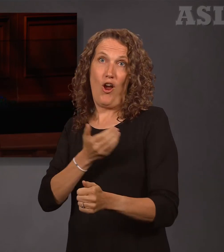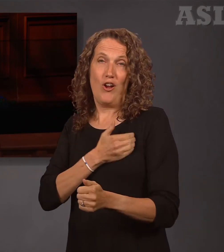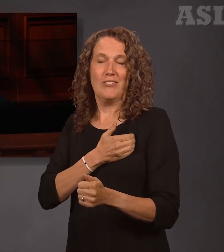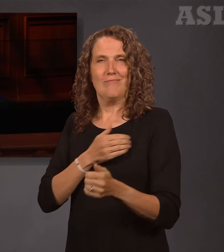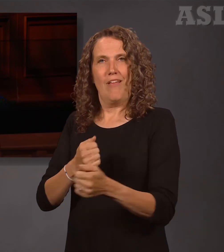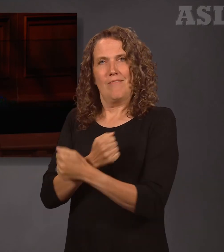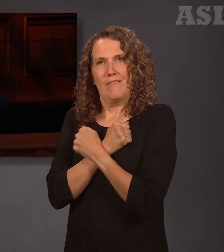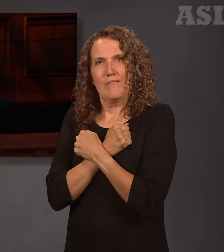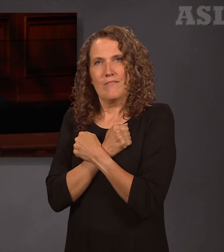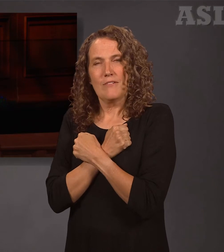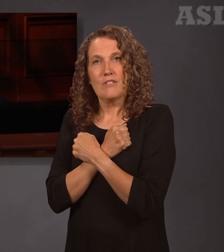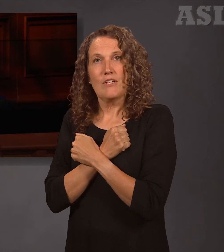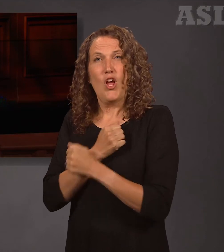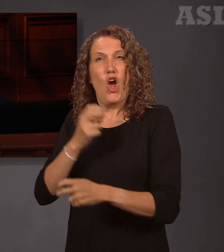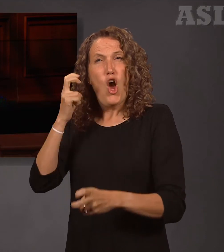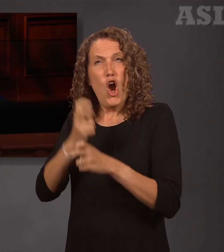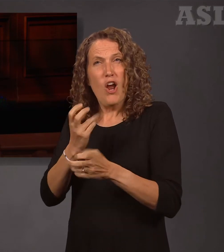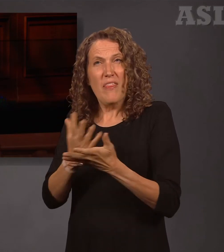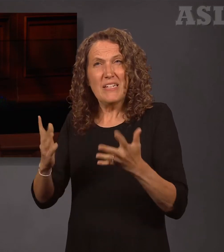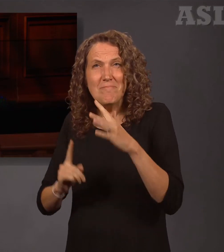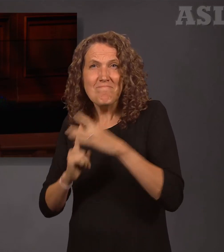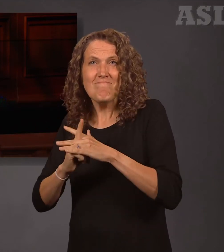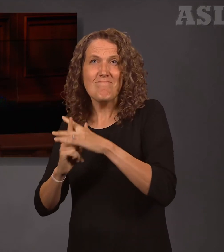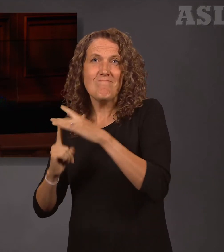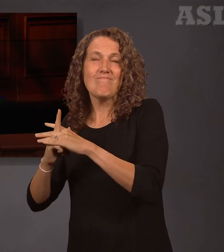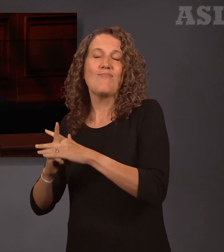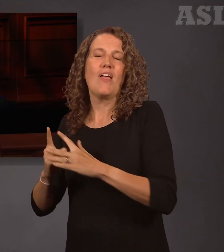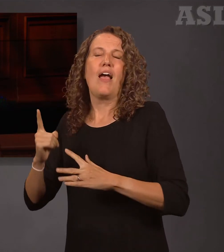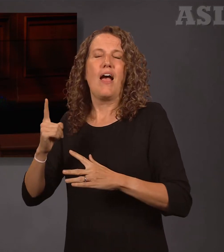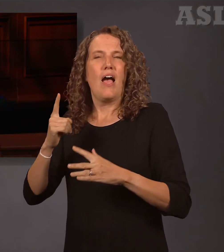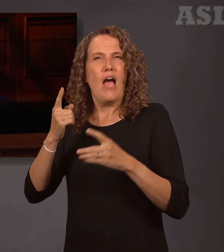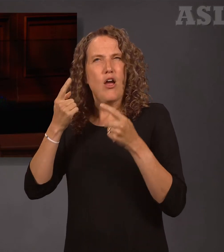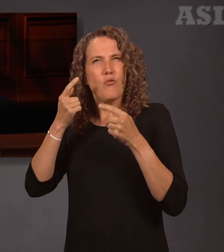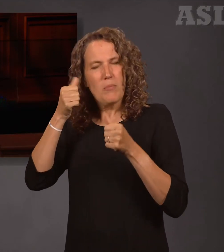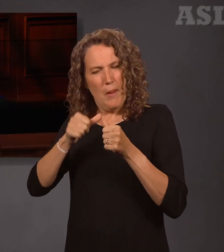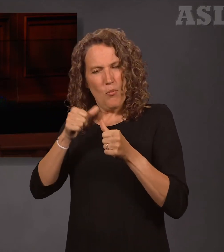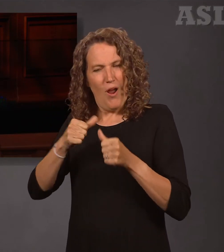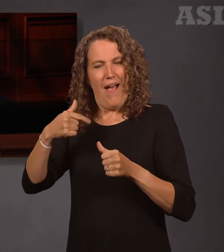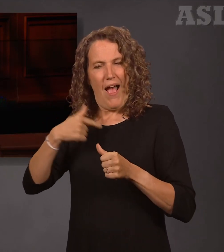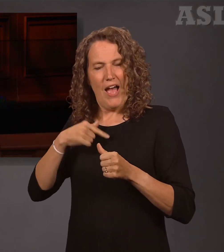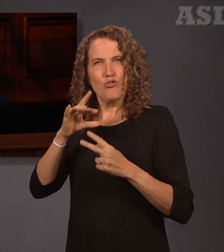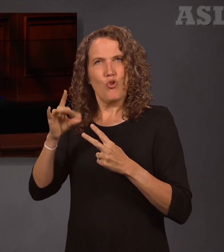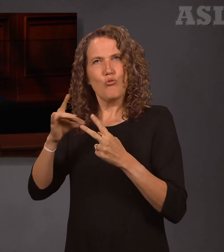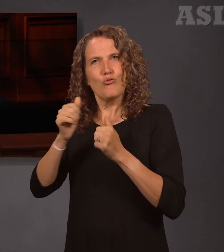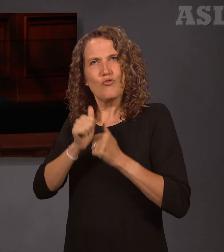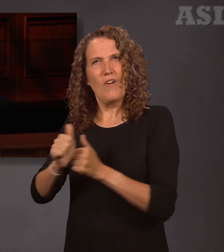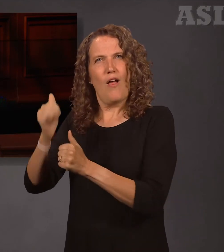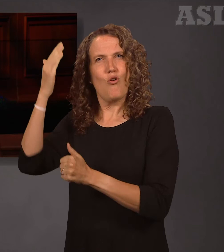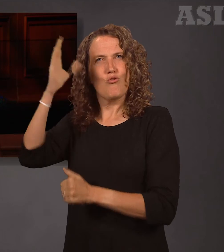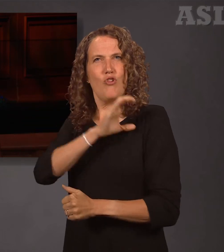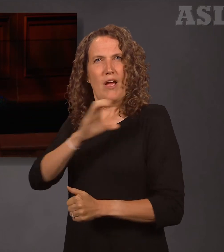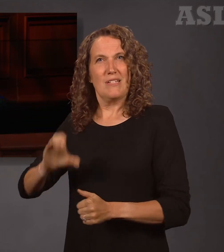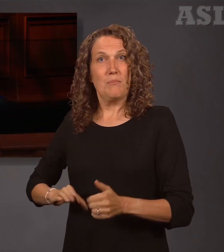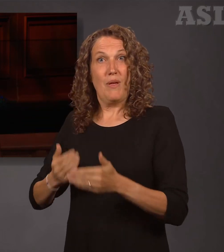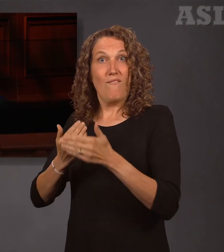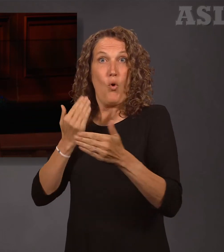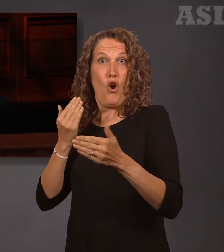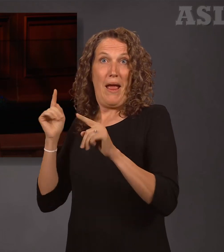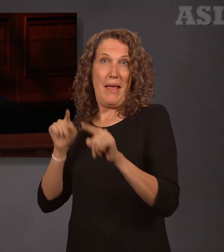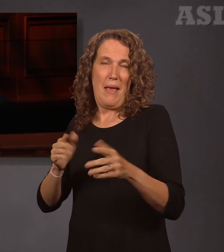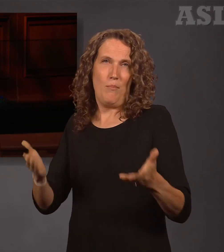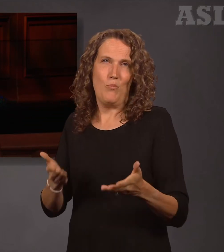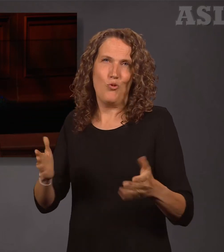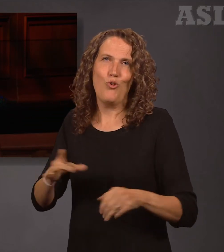I try to remember that I chose to follow Christ before I came to Earth and that my cha and that challenges to my faith